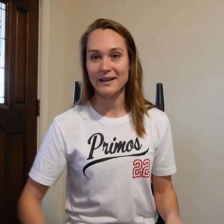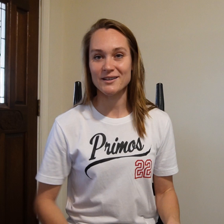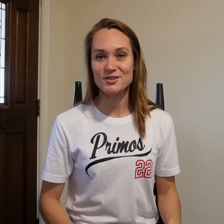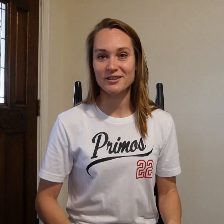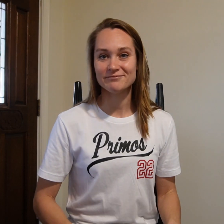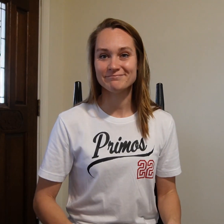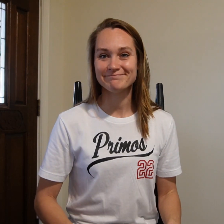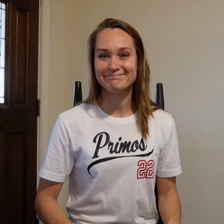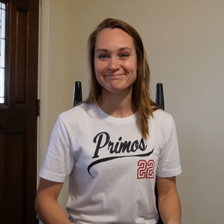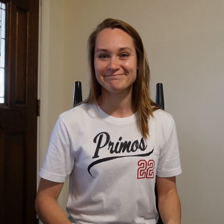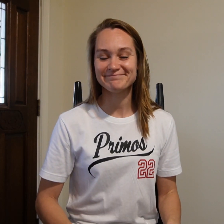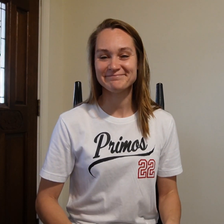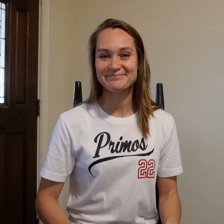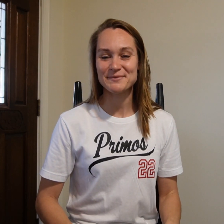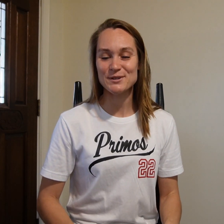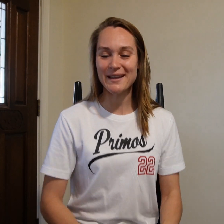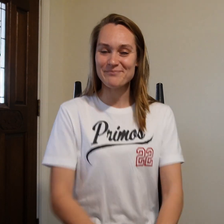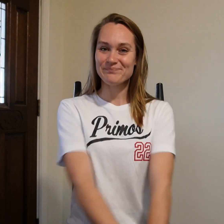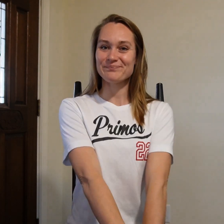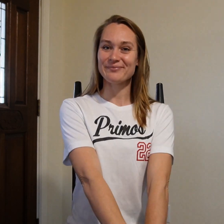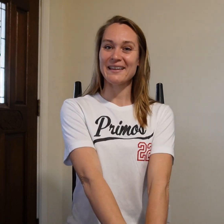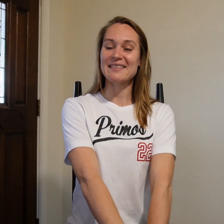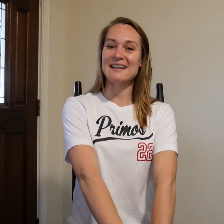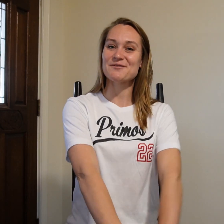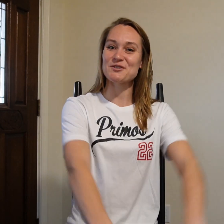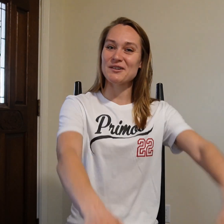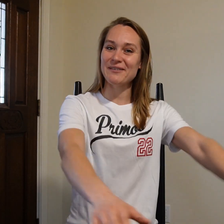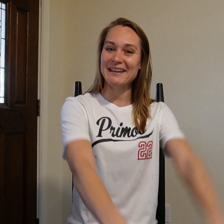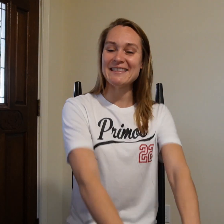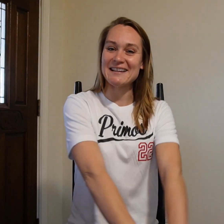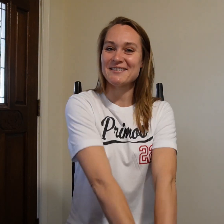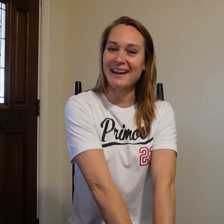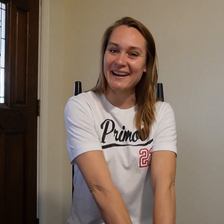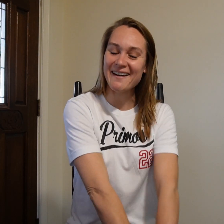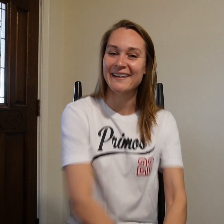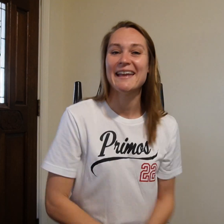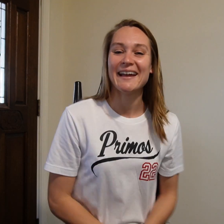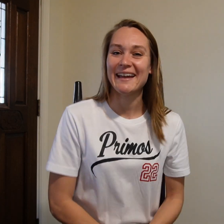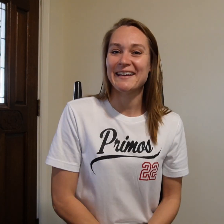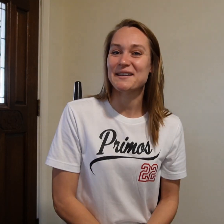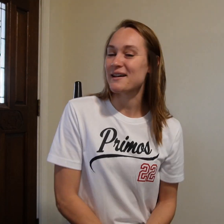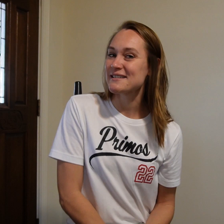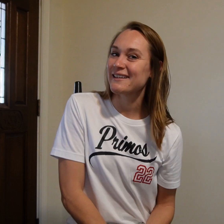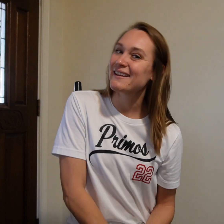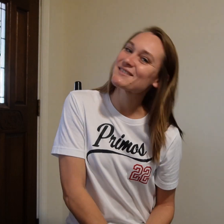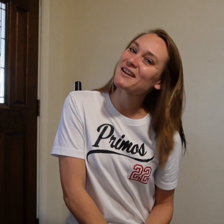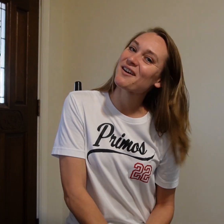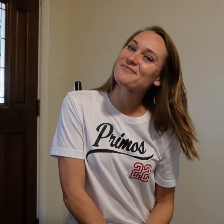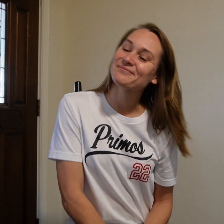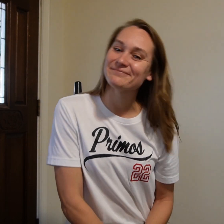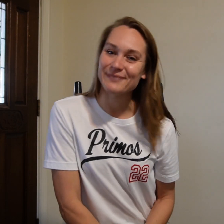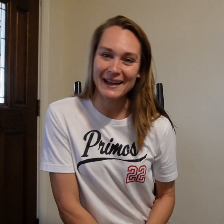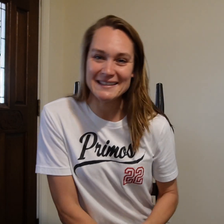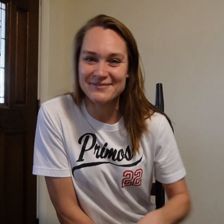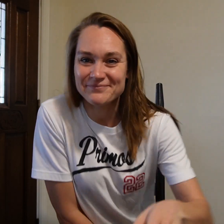extra. So yeah, thanks for joining me again, thanks for hanging out, and I'll see you in the next video. Bye guys.